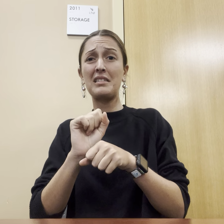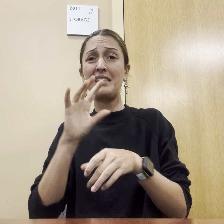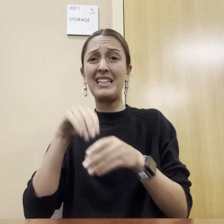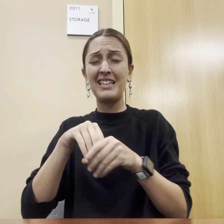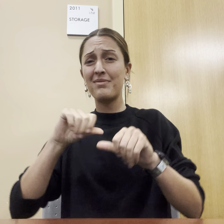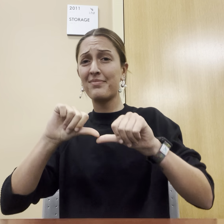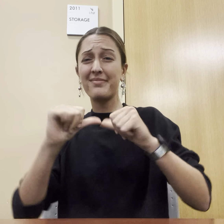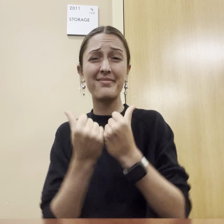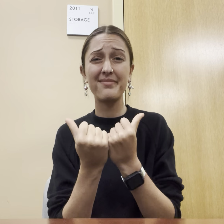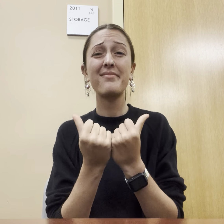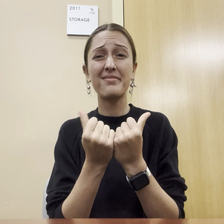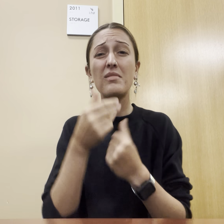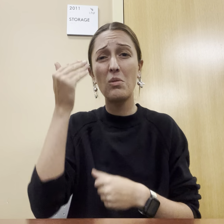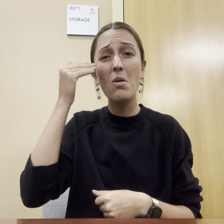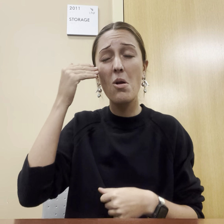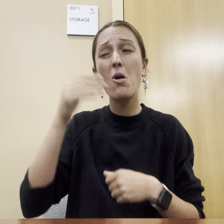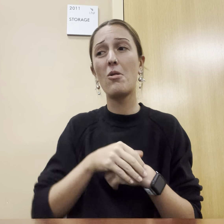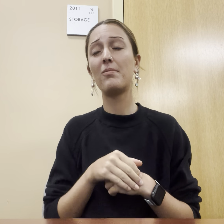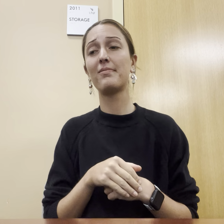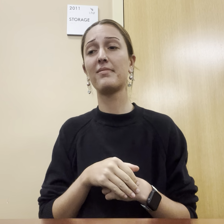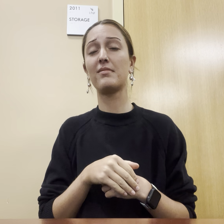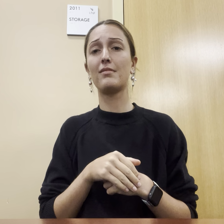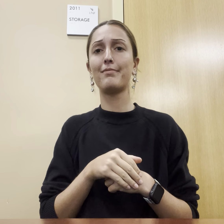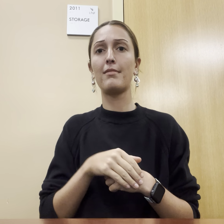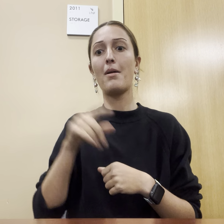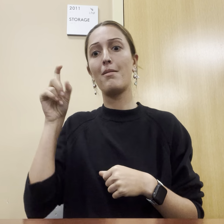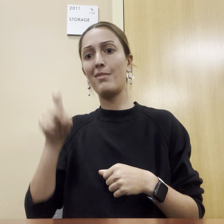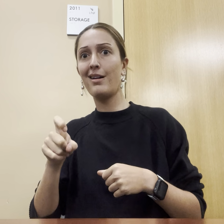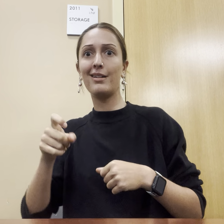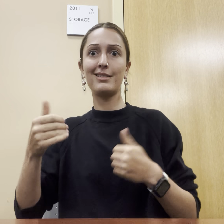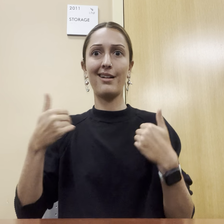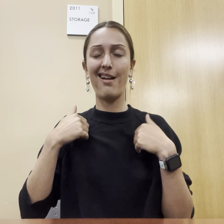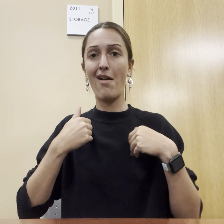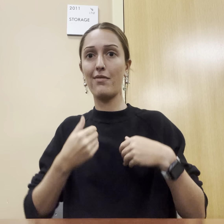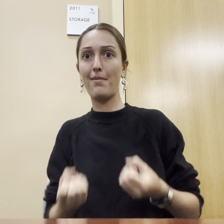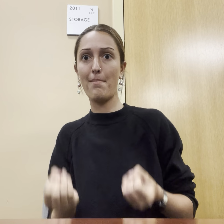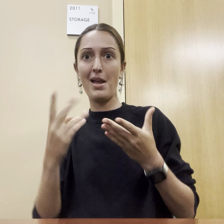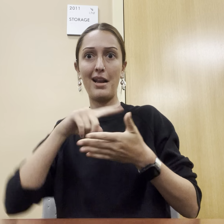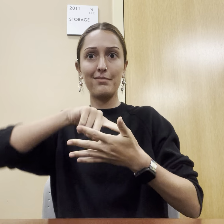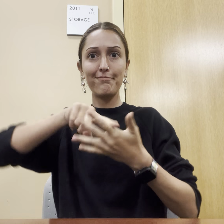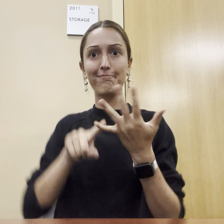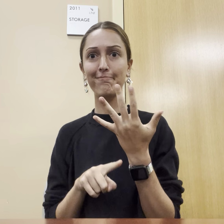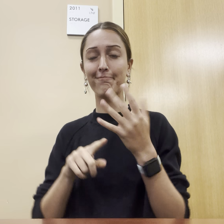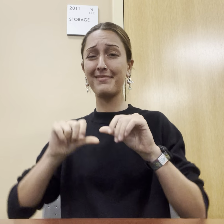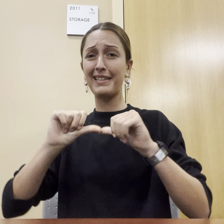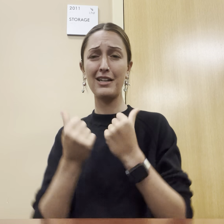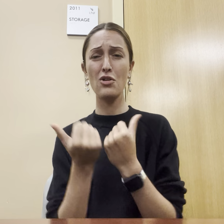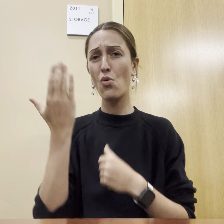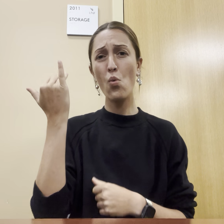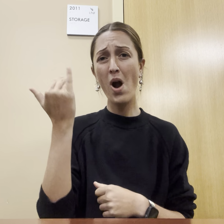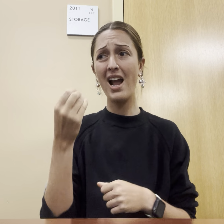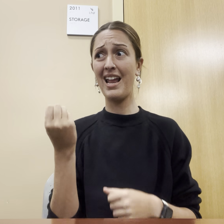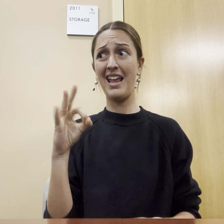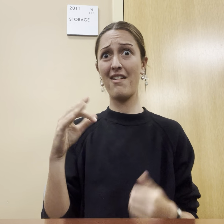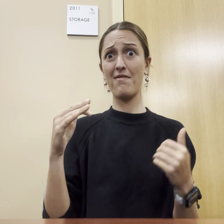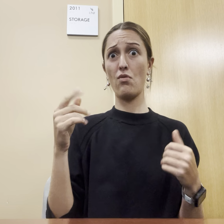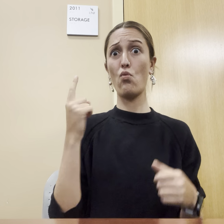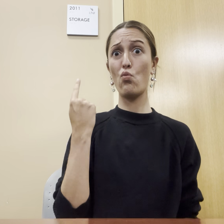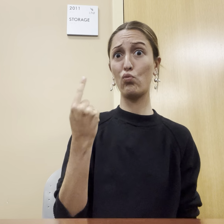of your team, so they are not, I wouldn't see them as kind of like some kind of corporate thing where, okay, they're just giving you the job, you